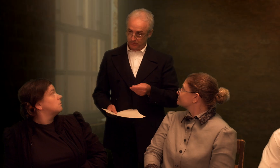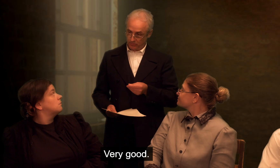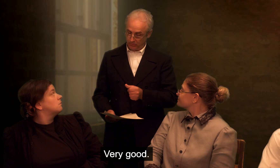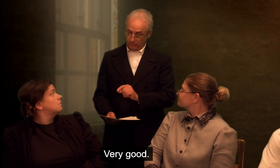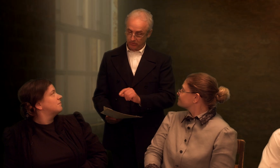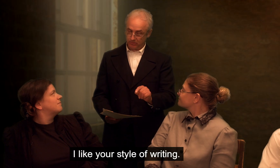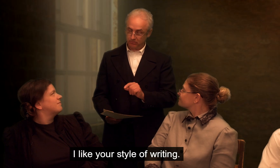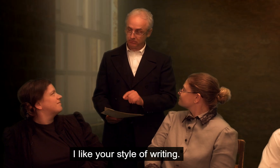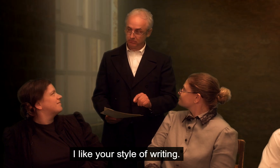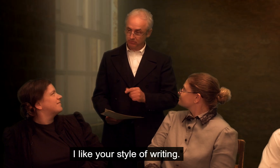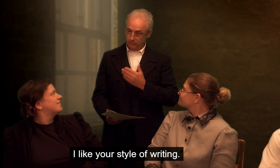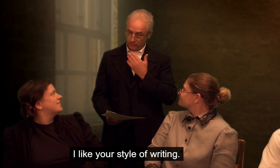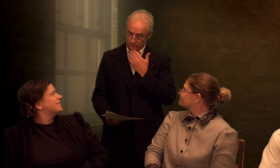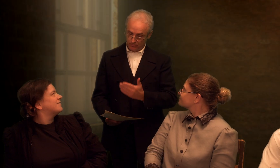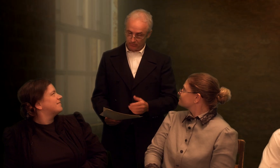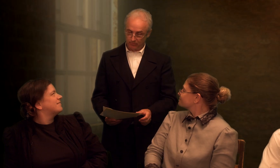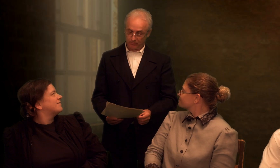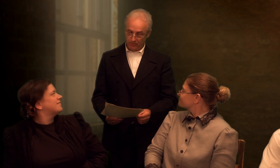Very good. I like your style of writing.